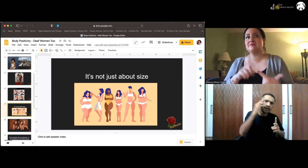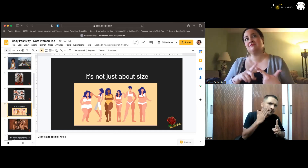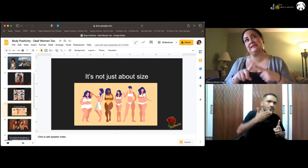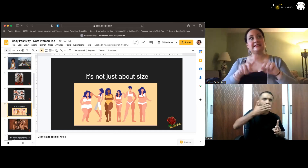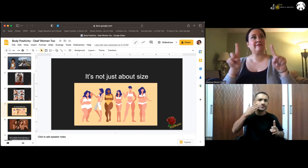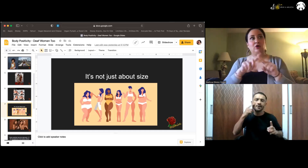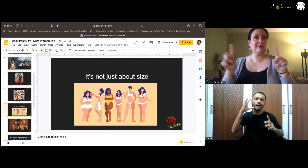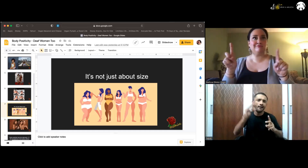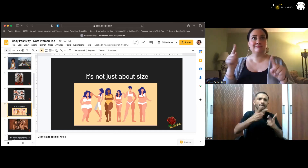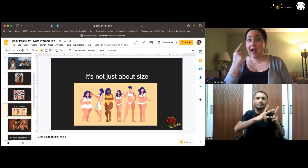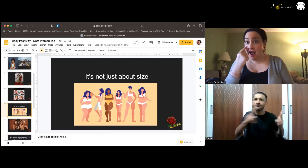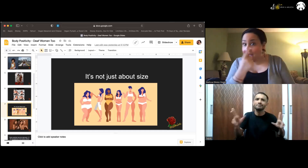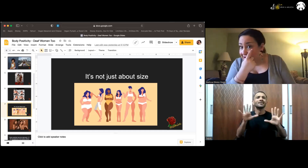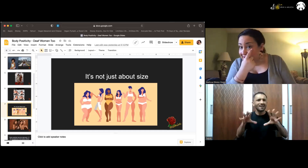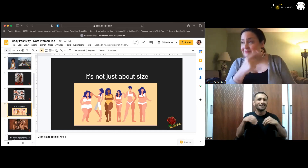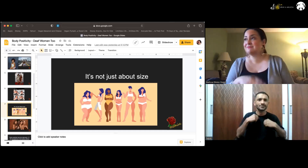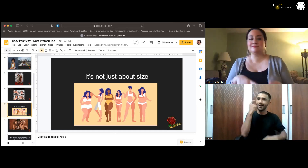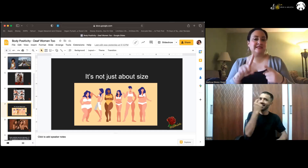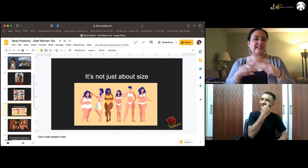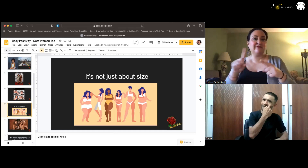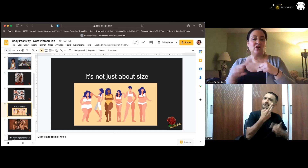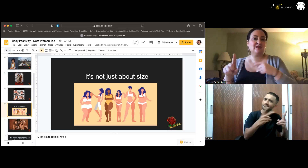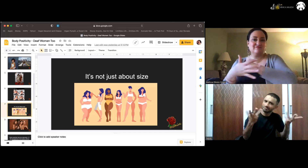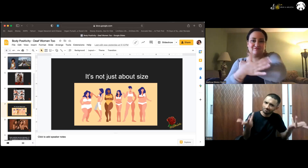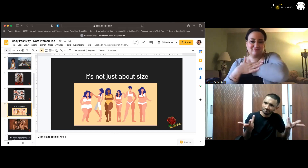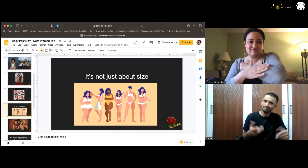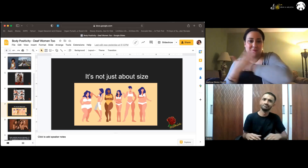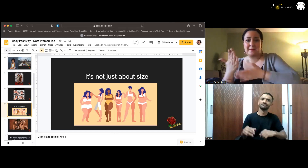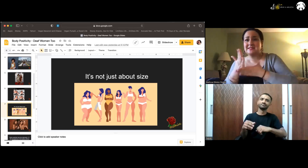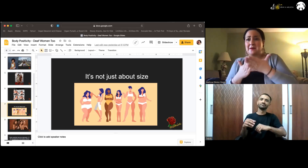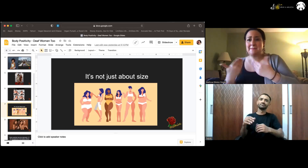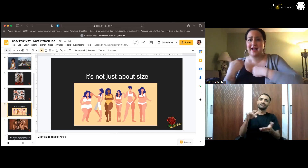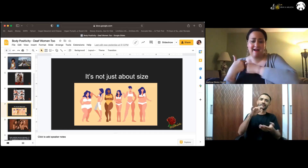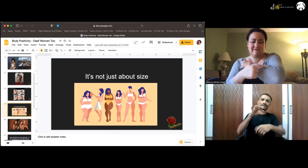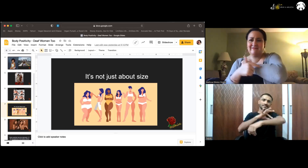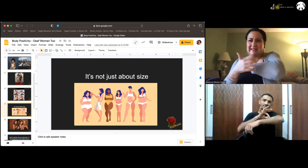We have different skin tones, we have variations in our body,